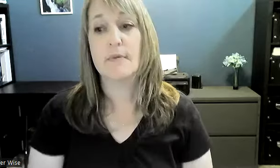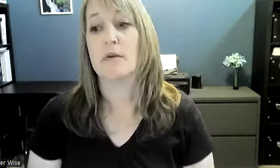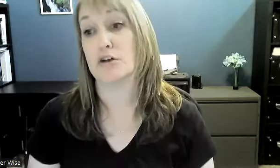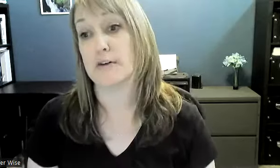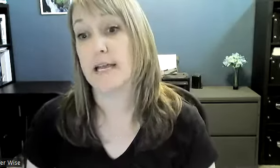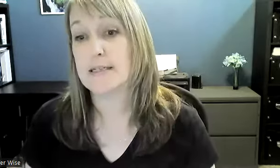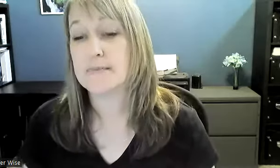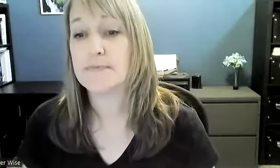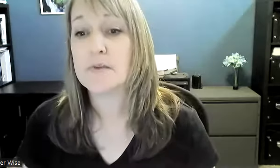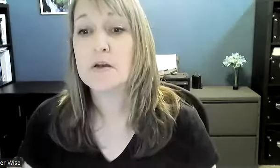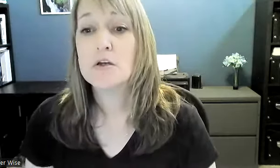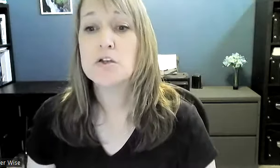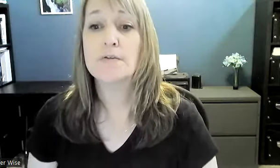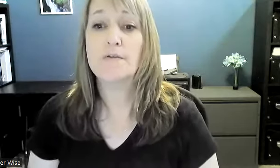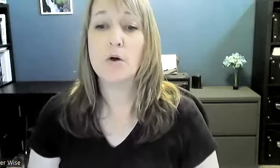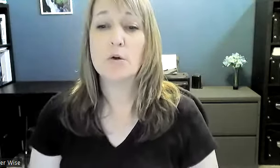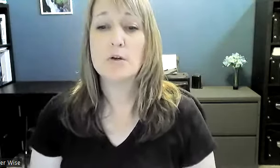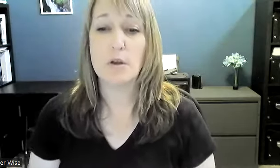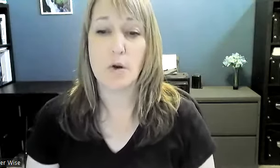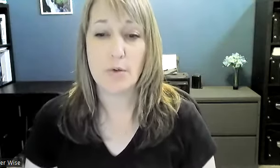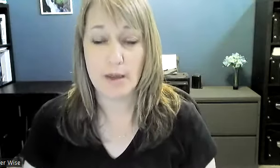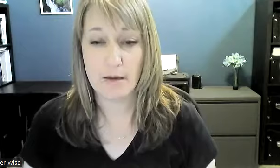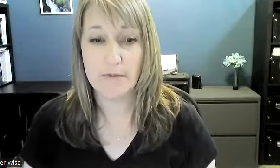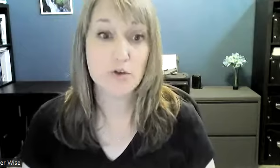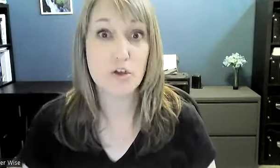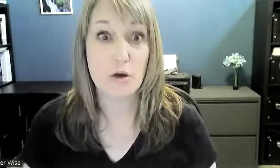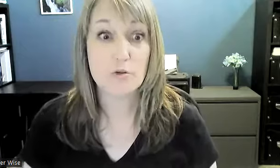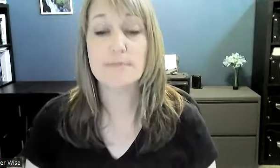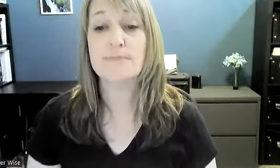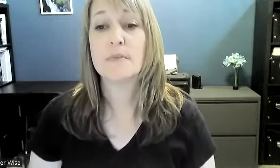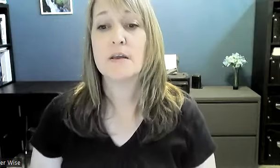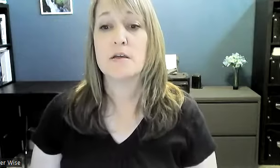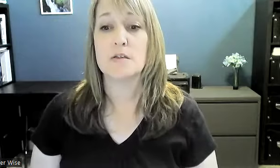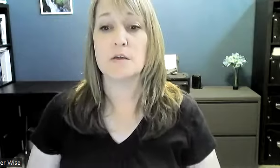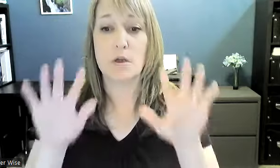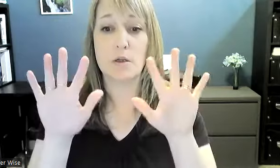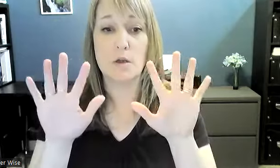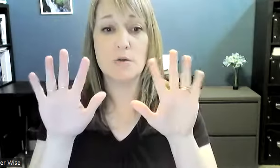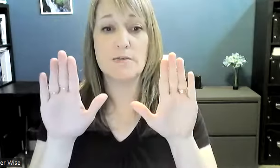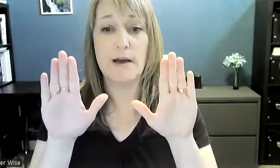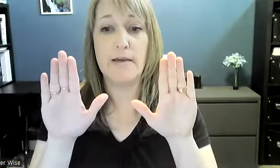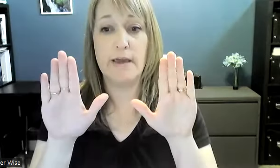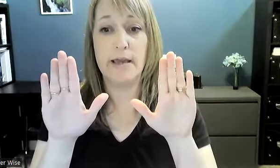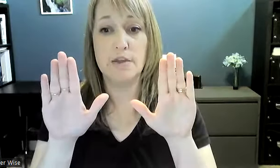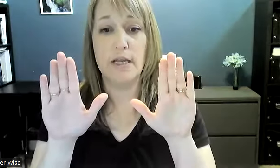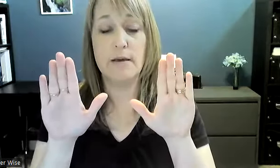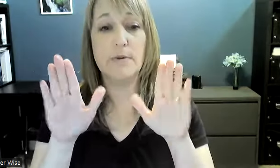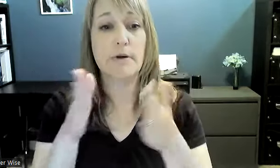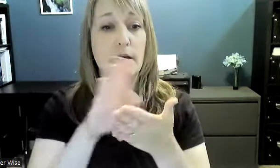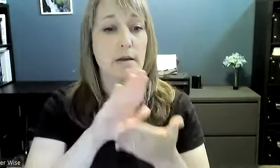or create. To fold clothing, fold your clothes. So you want a closed 5 hand shape,